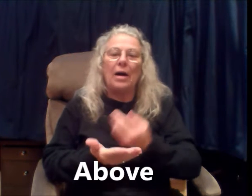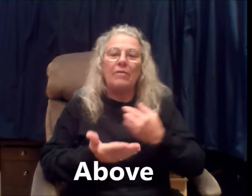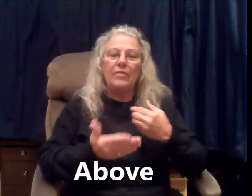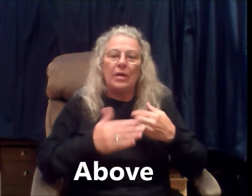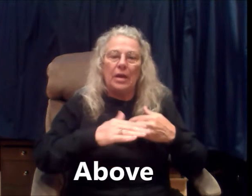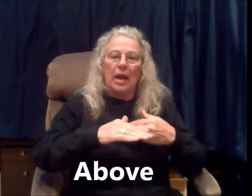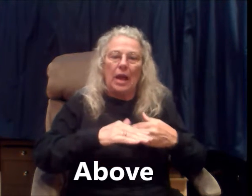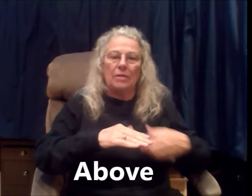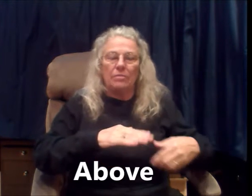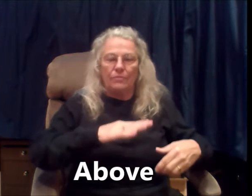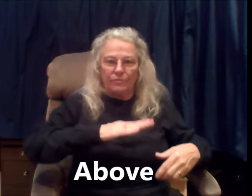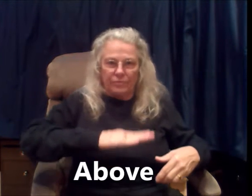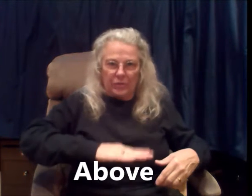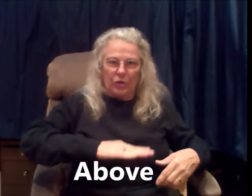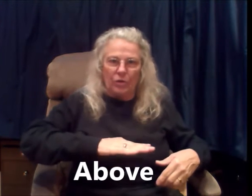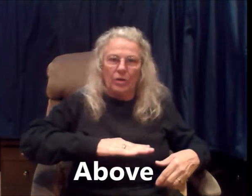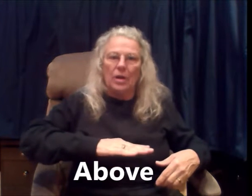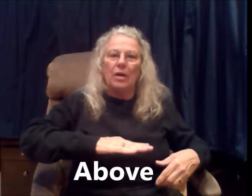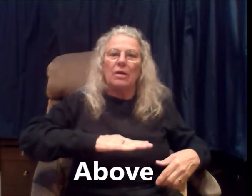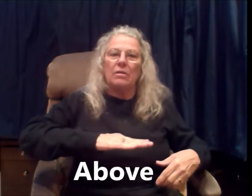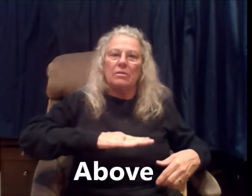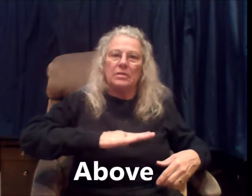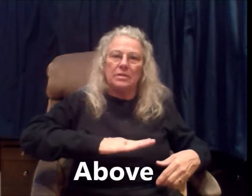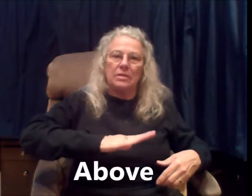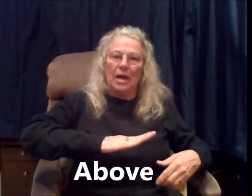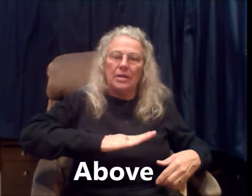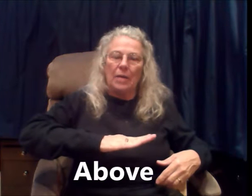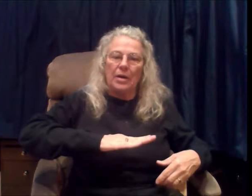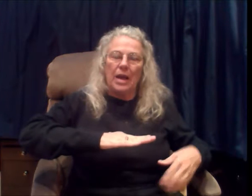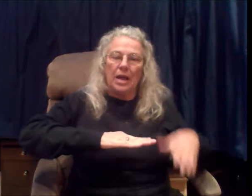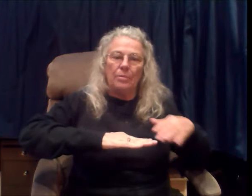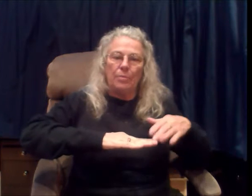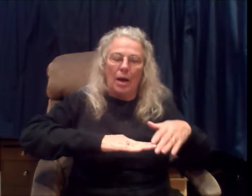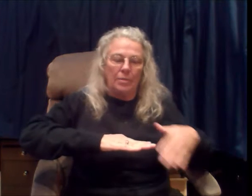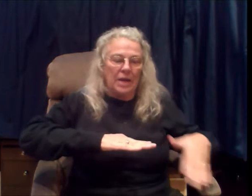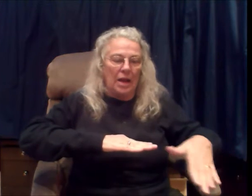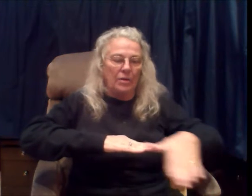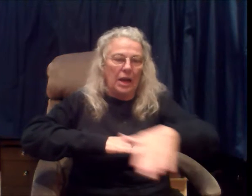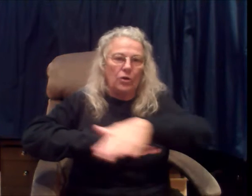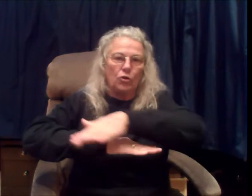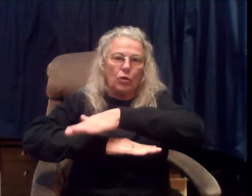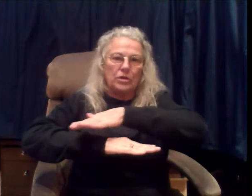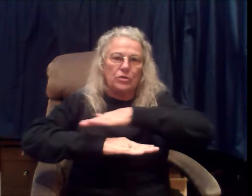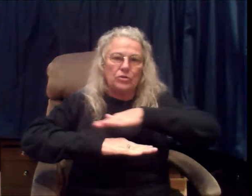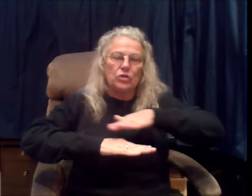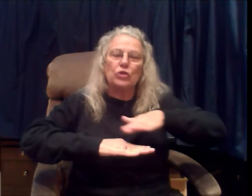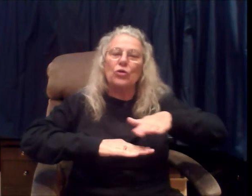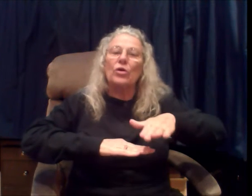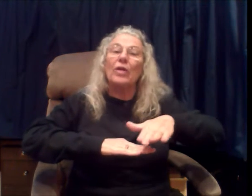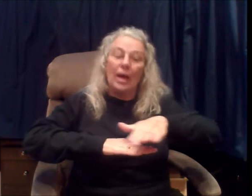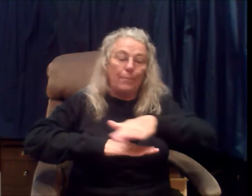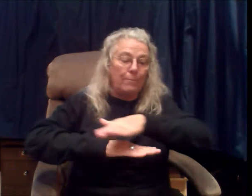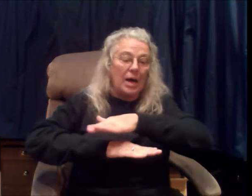Above, and your non-dominant hand palm down, and you're going to circle